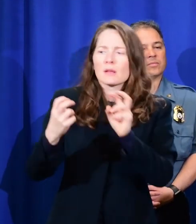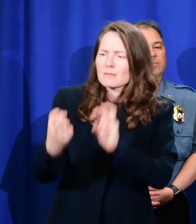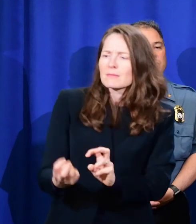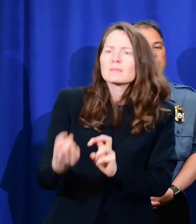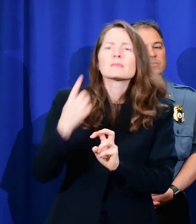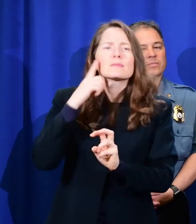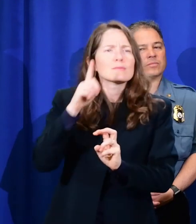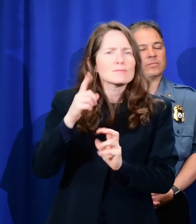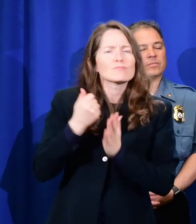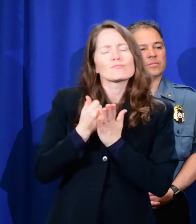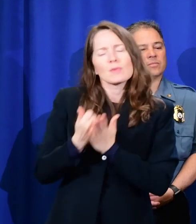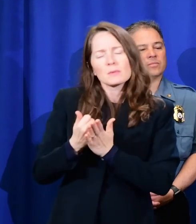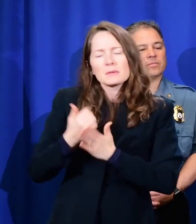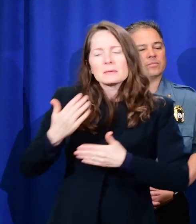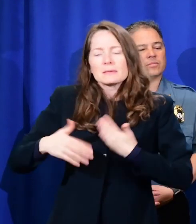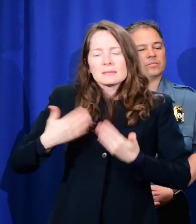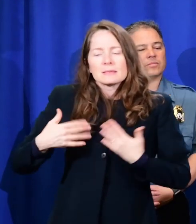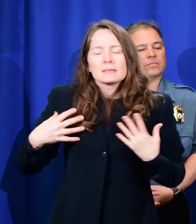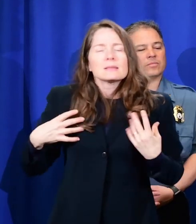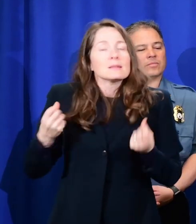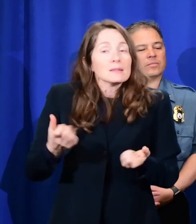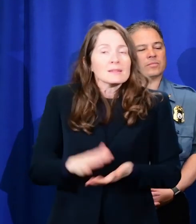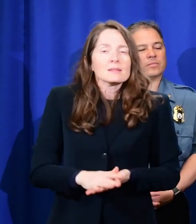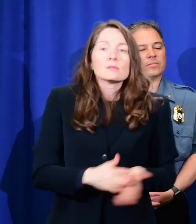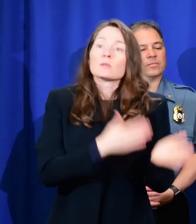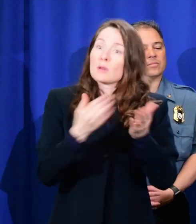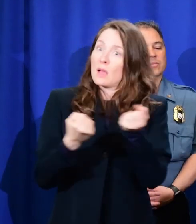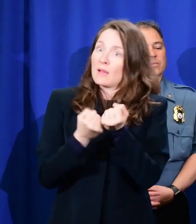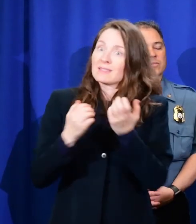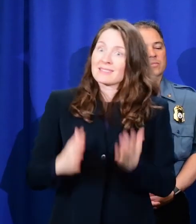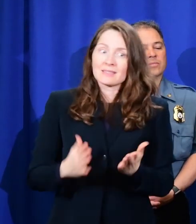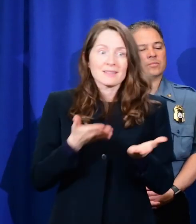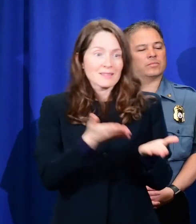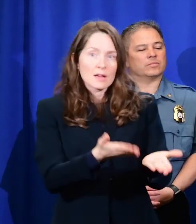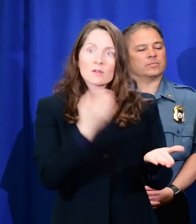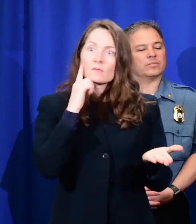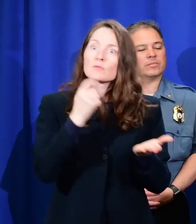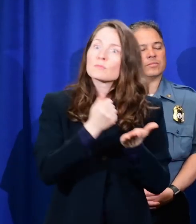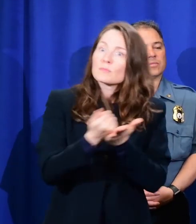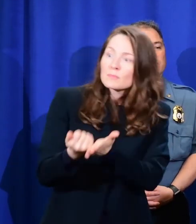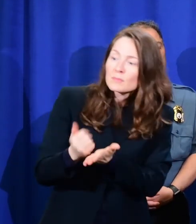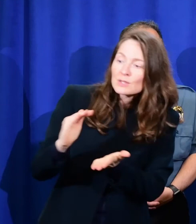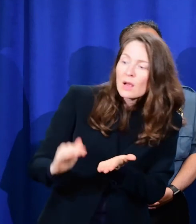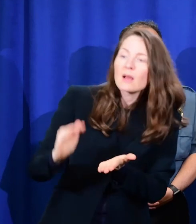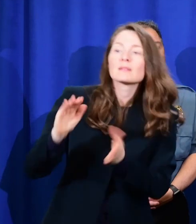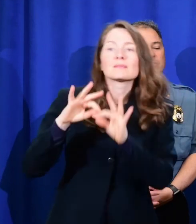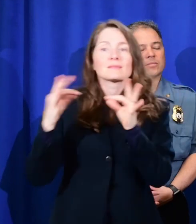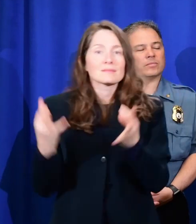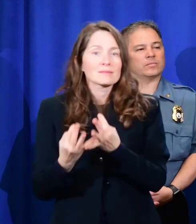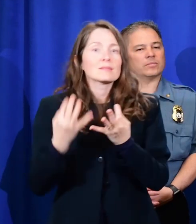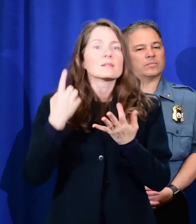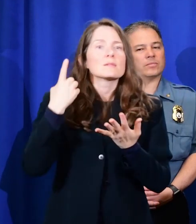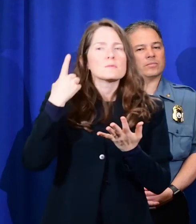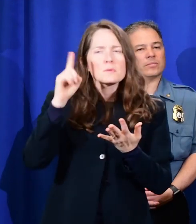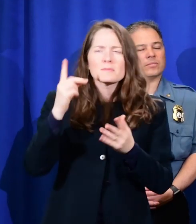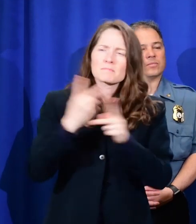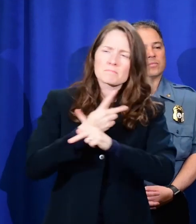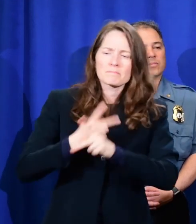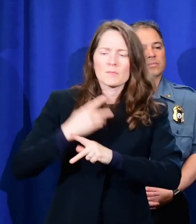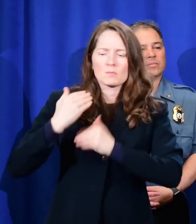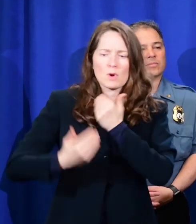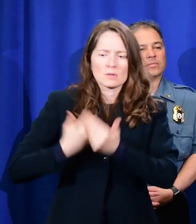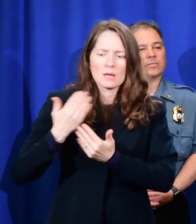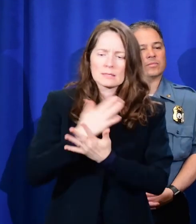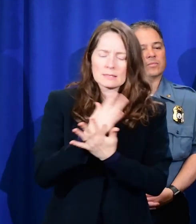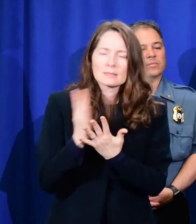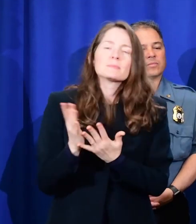childhood experiences. And our advocates are there to help the child and their family navigate this entire process. Having all of